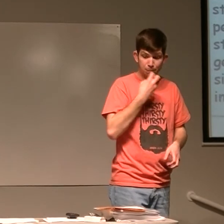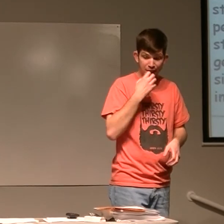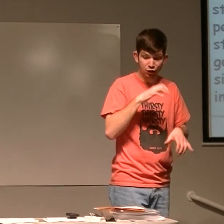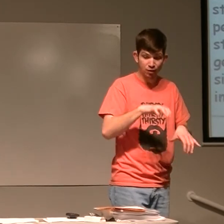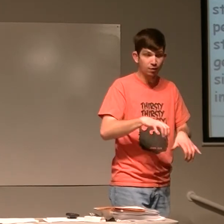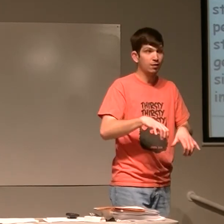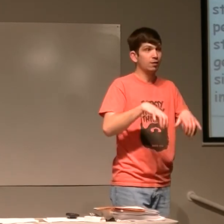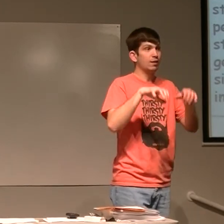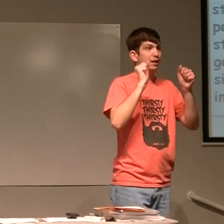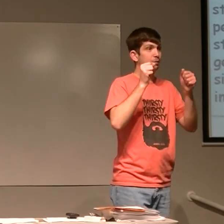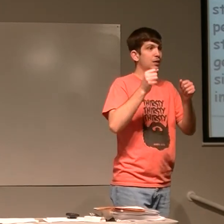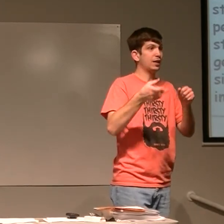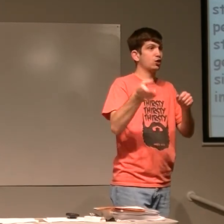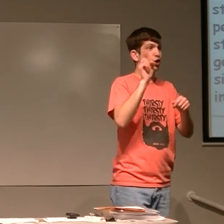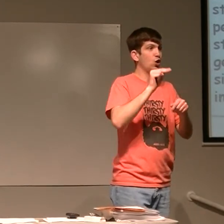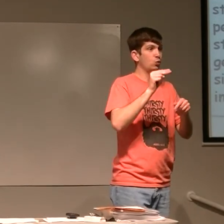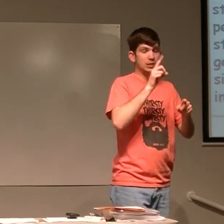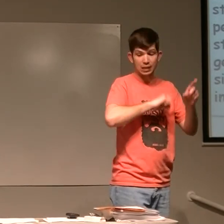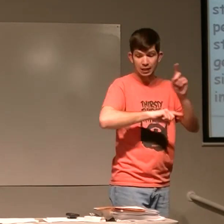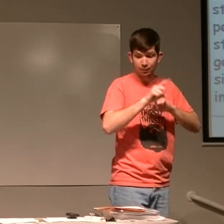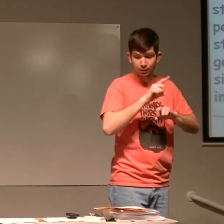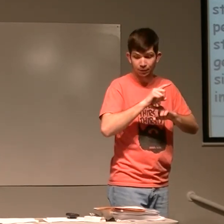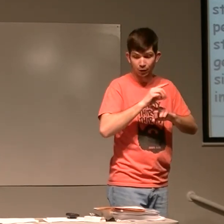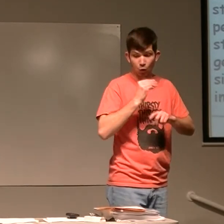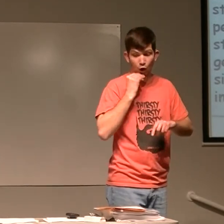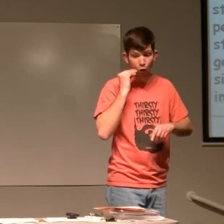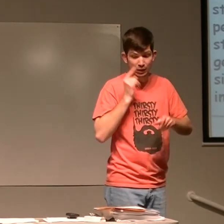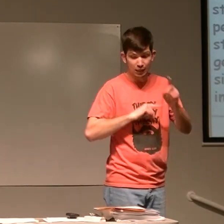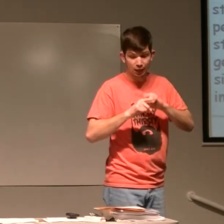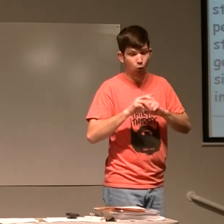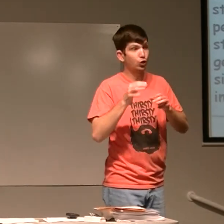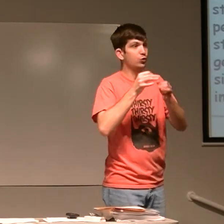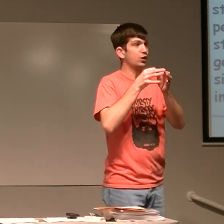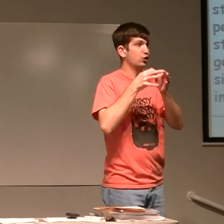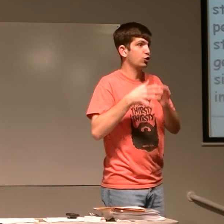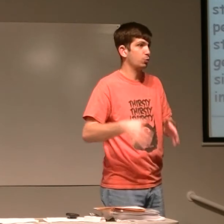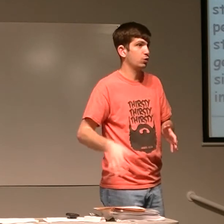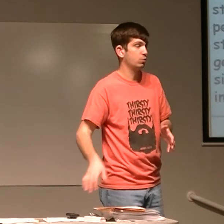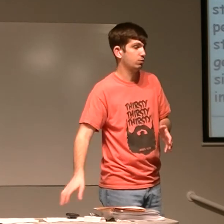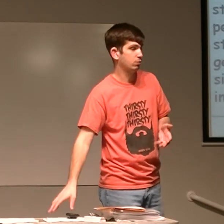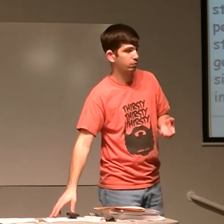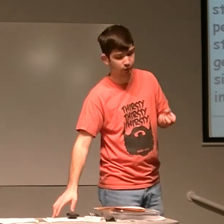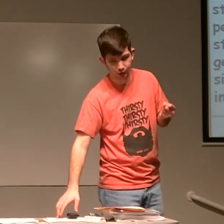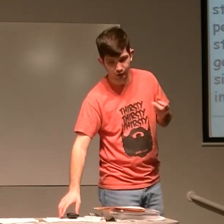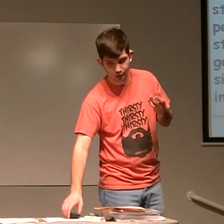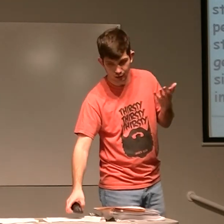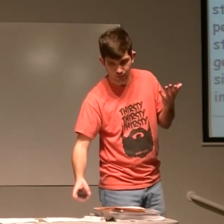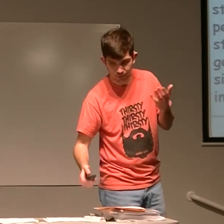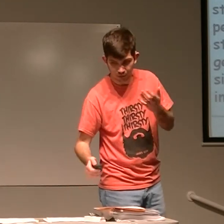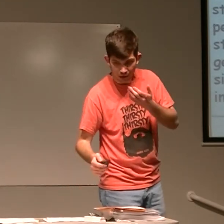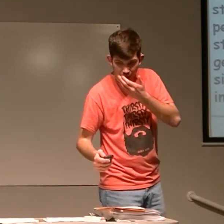speech, and taking their own sign or home sign or using an interpreter. So,